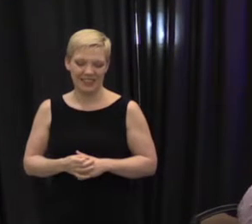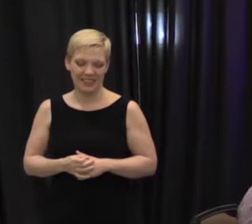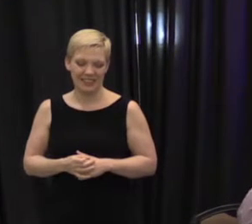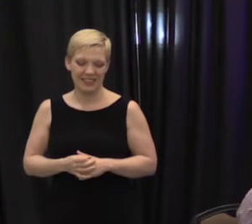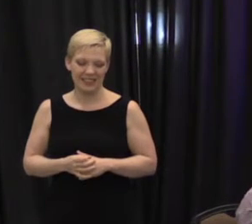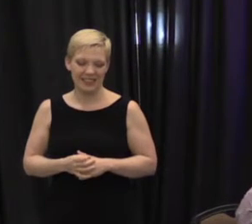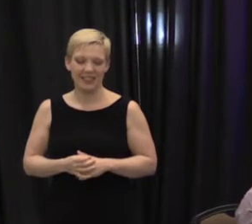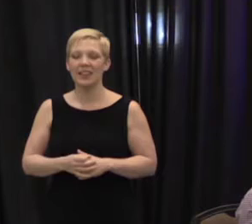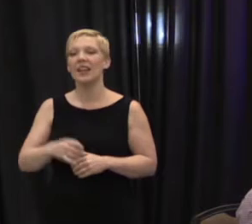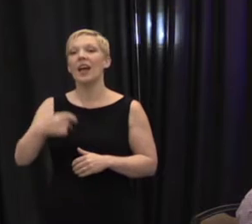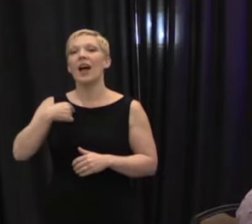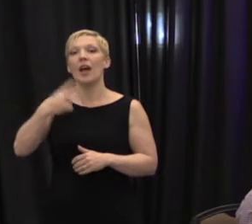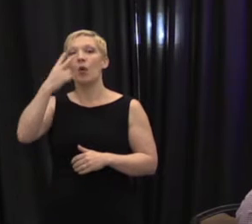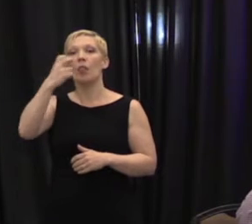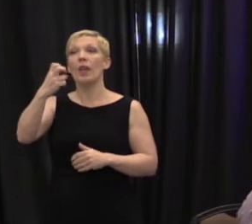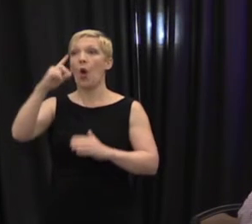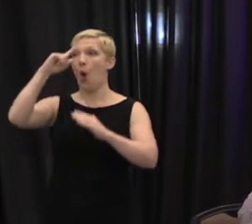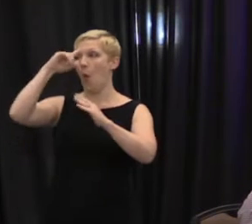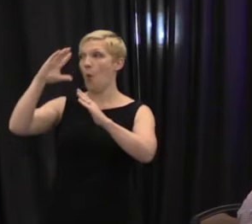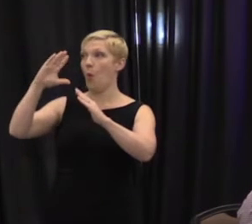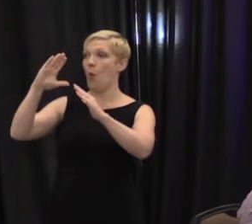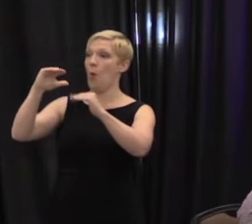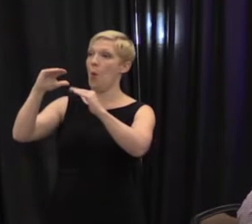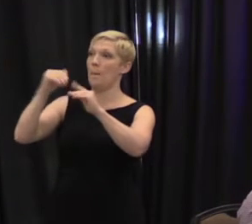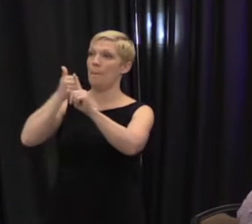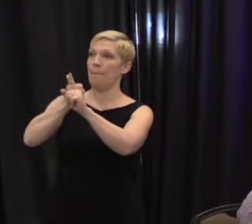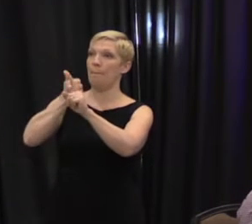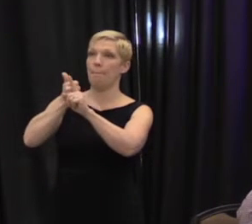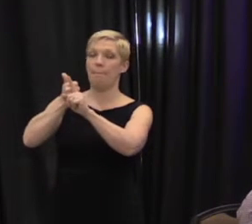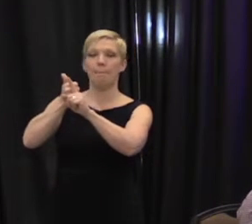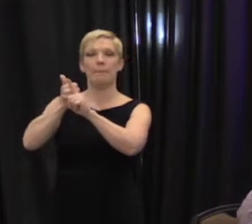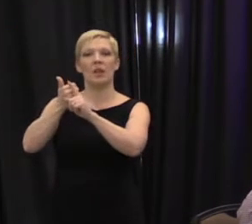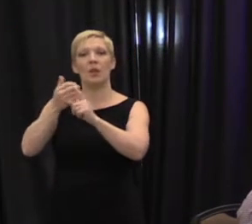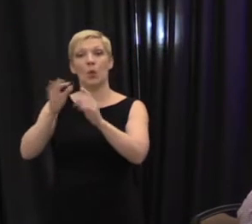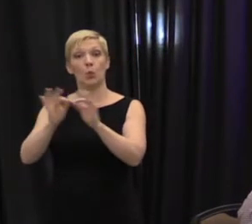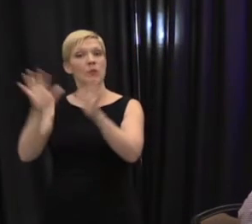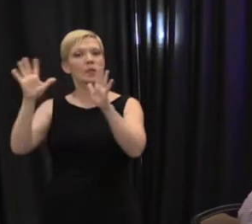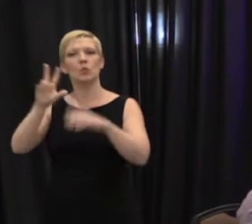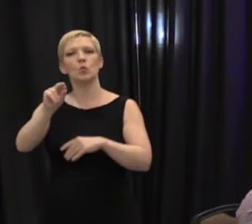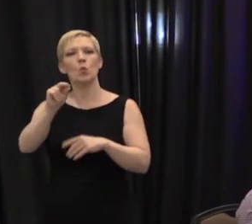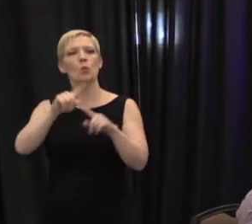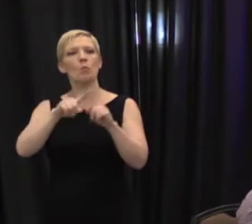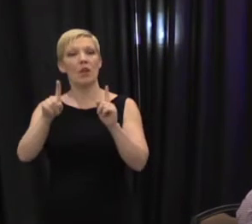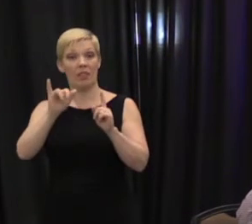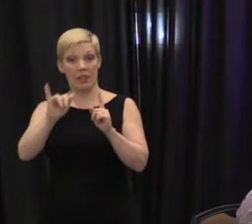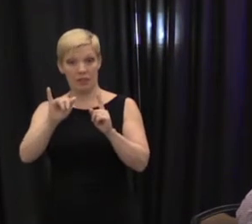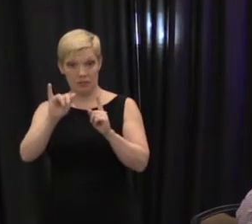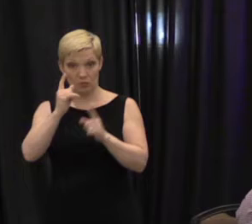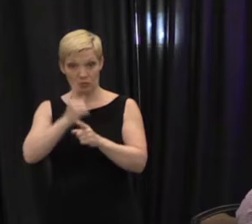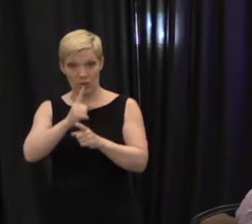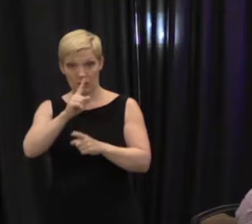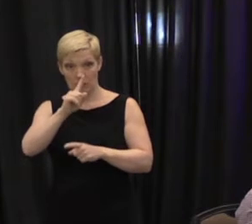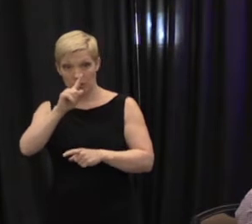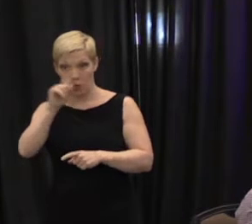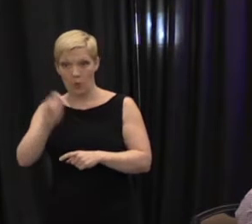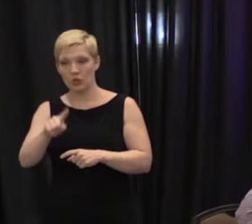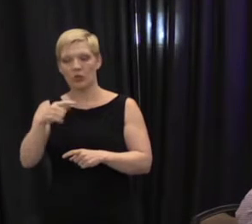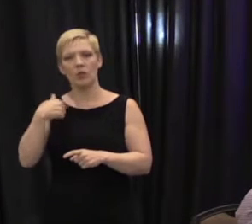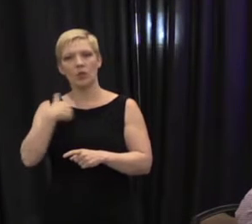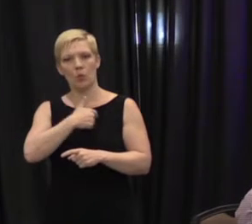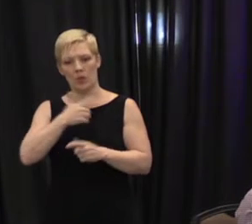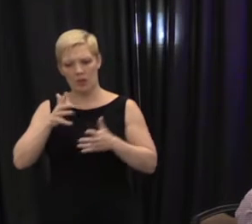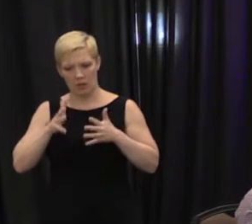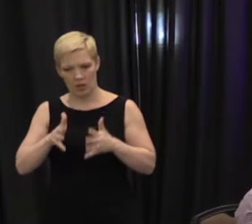I don't think hope is useless. I just am not sure it's the right question to be asking right now. I think it relieves some of our anxiety, and we need to be sitting in that